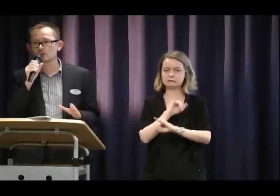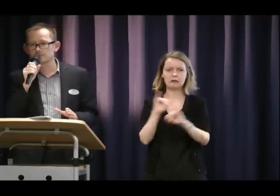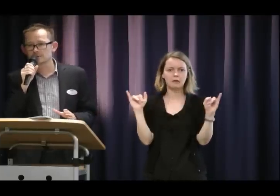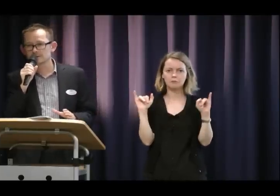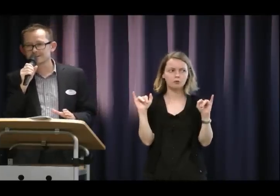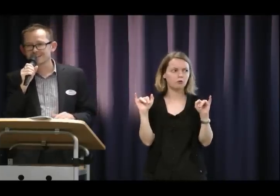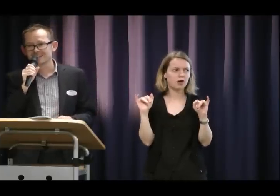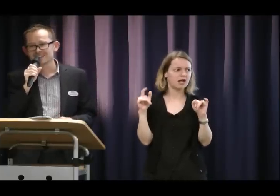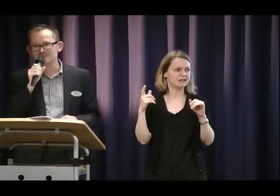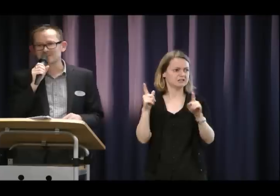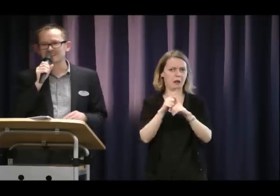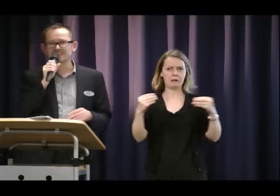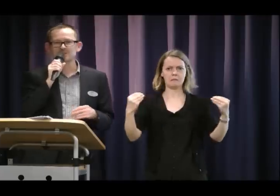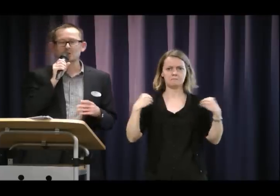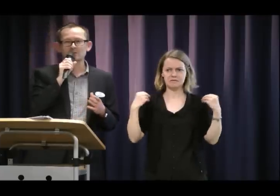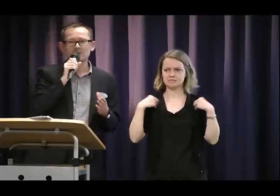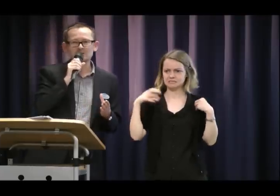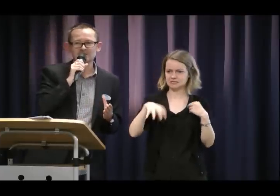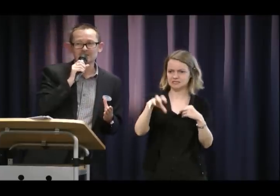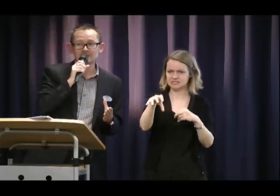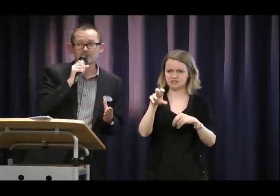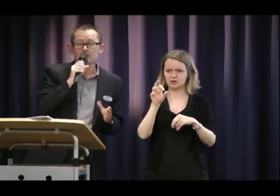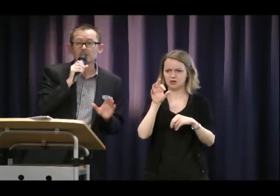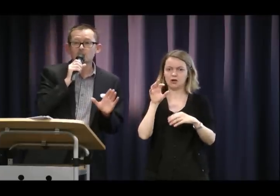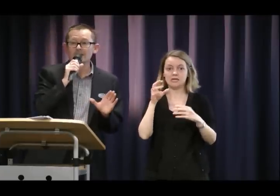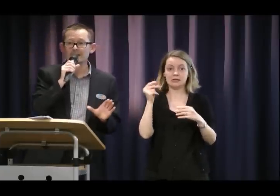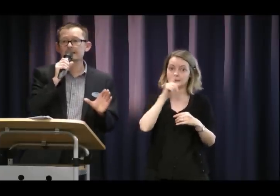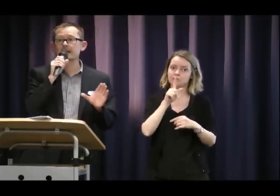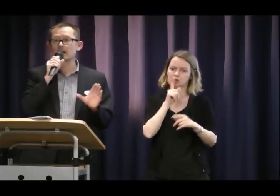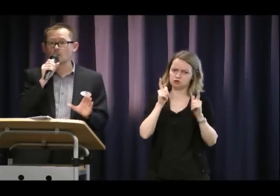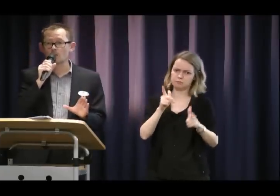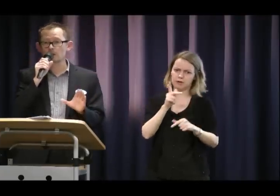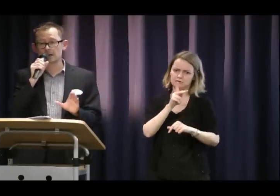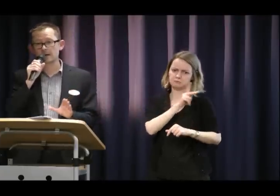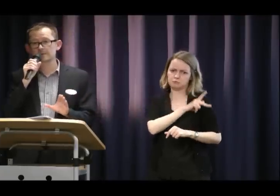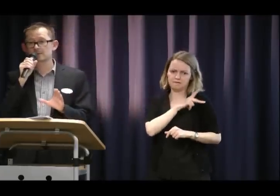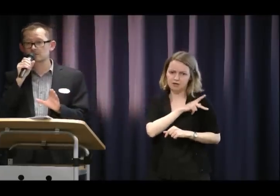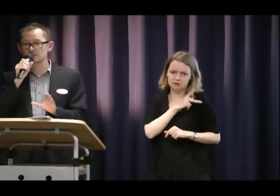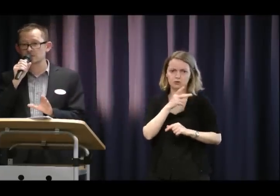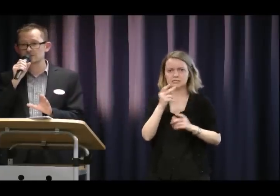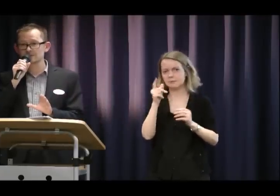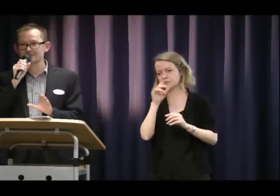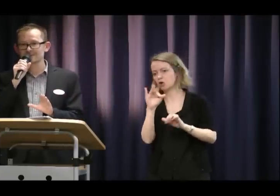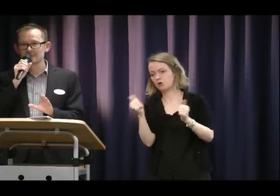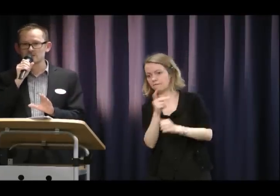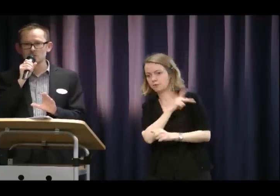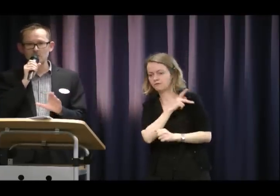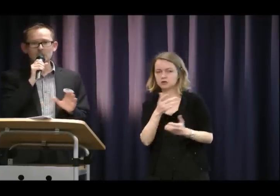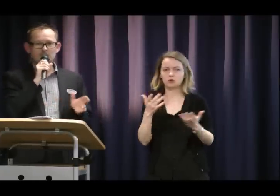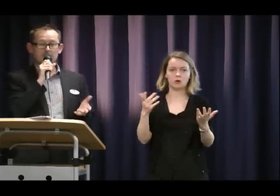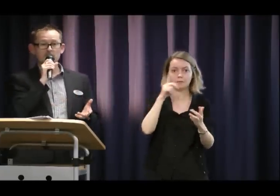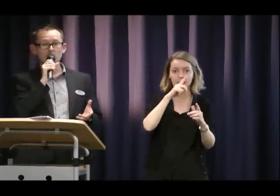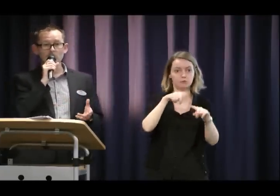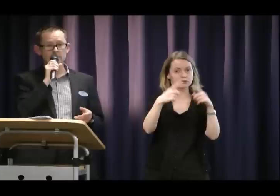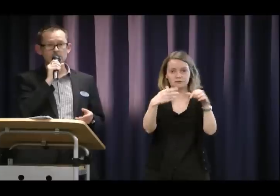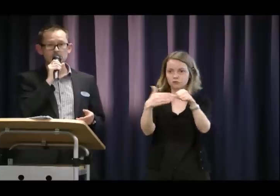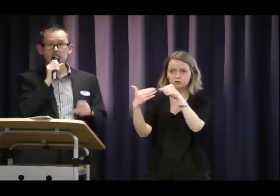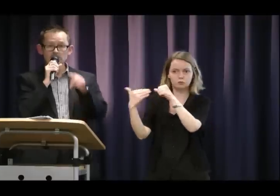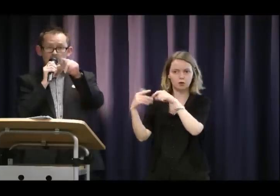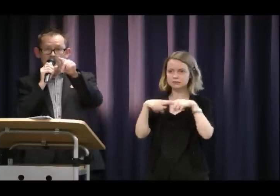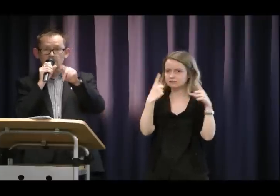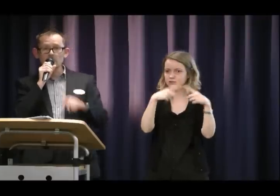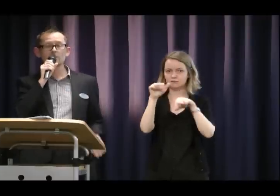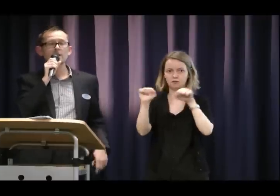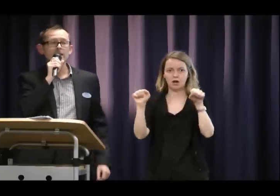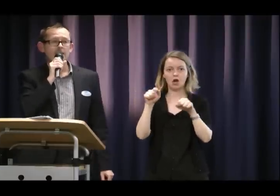too corporate. Some say it's not professional enough. So we're getting all kinds of responses. So what we're looking for, all of